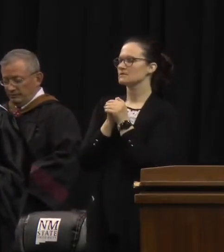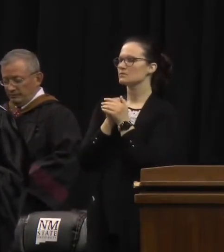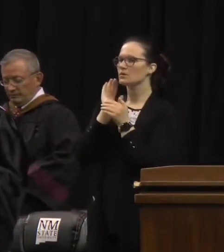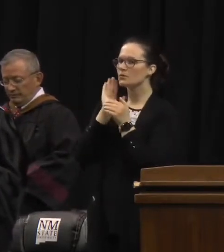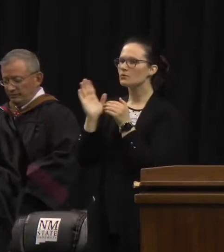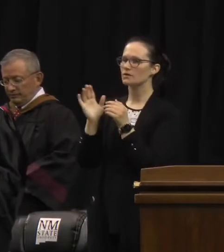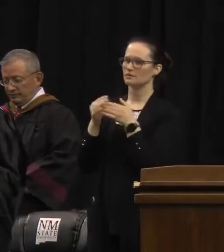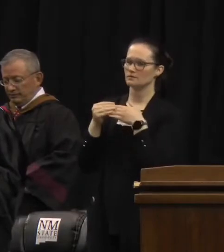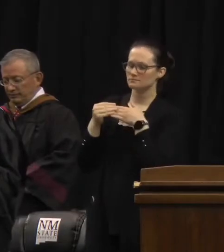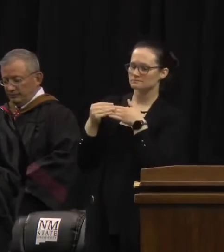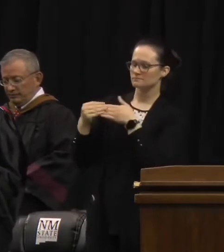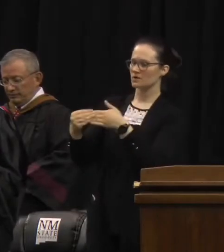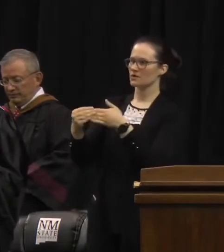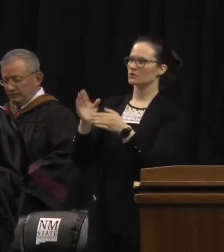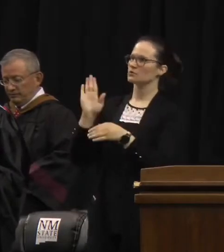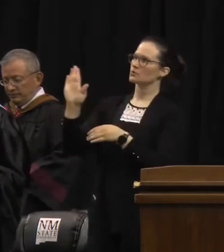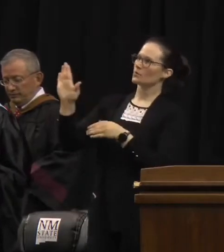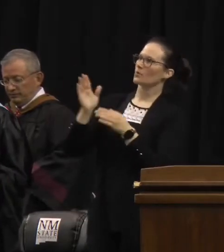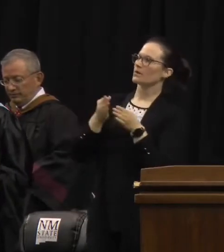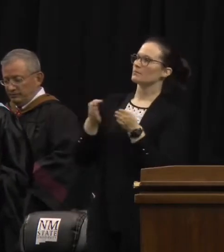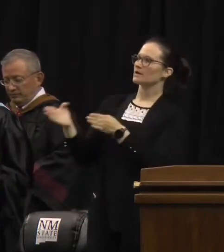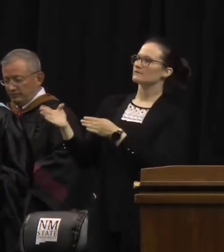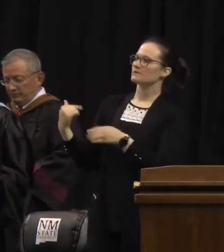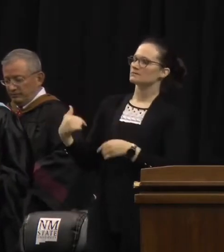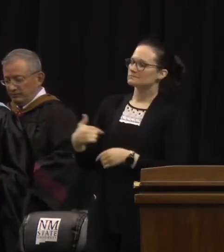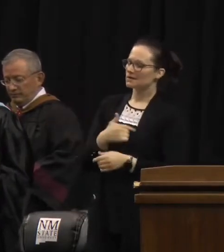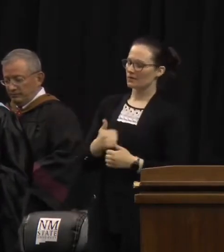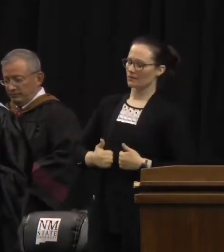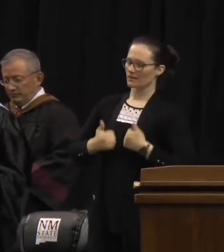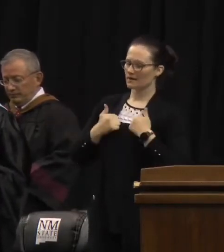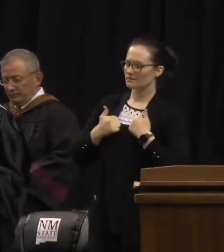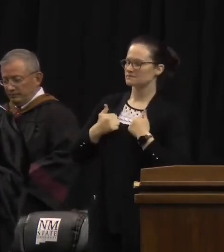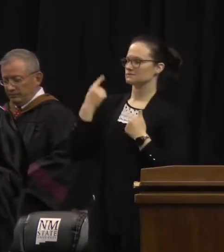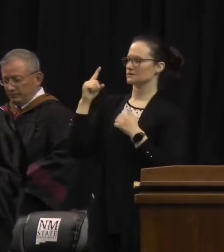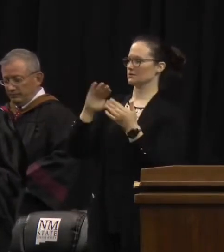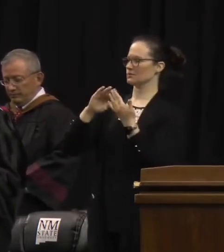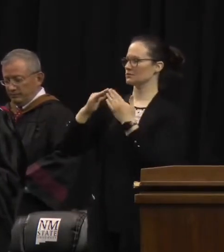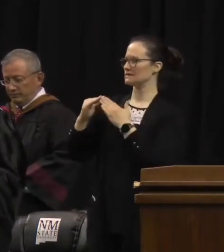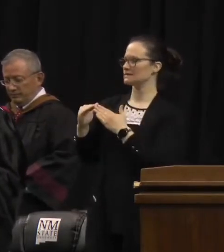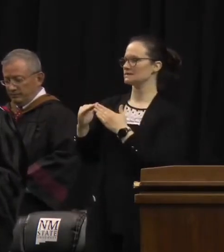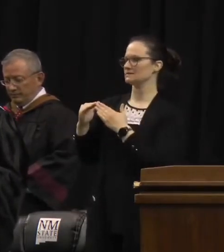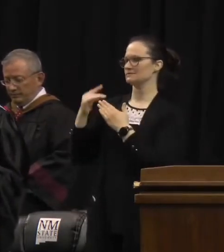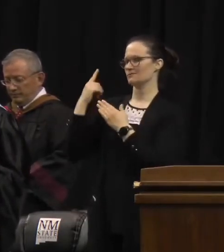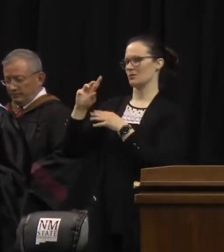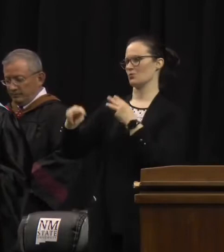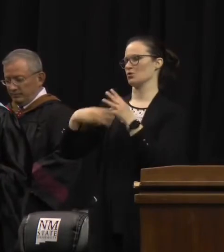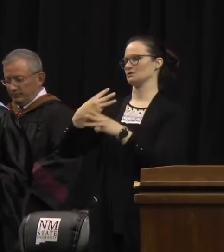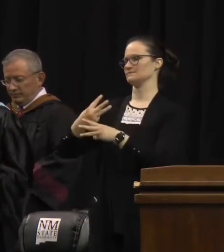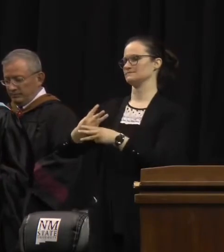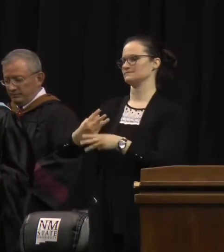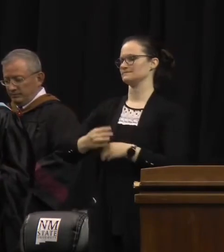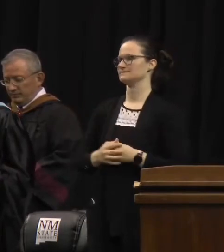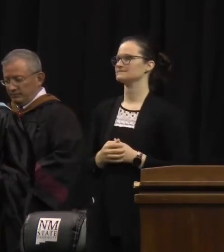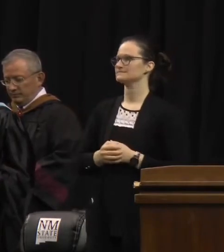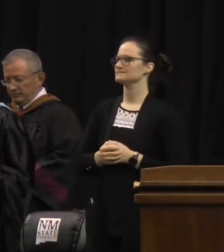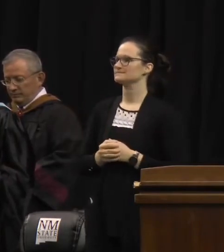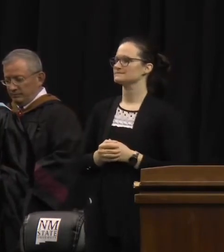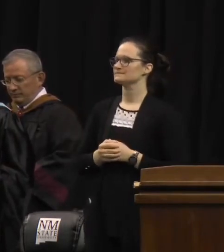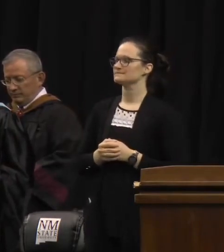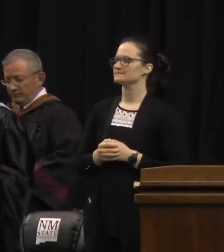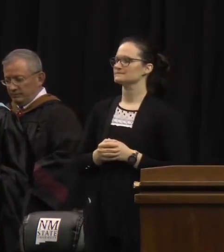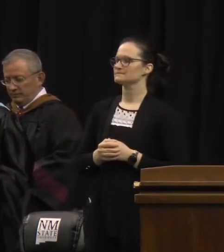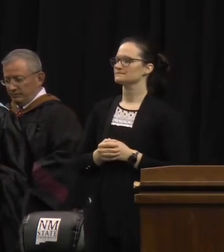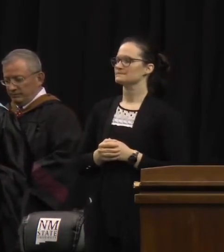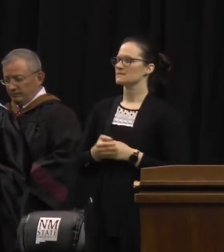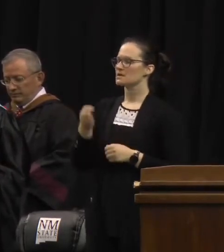follow your plan for our lives, for our community, and for our world. Dear